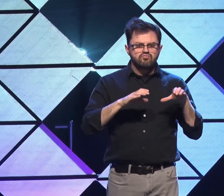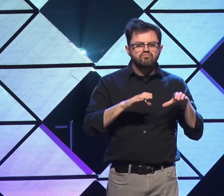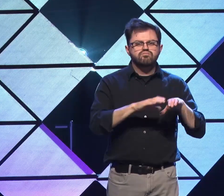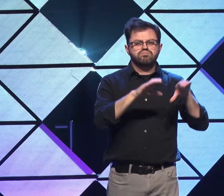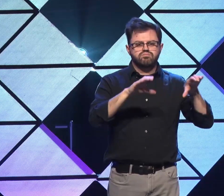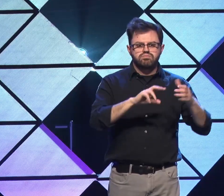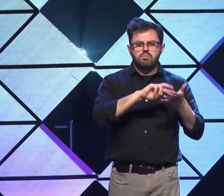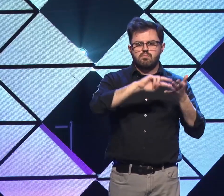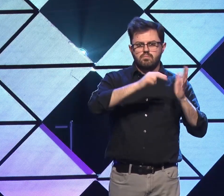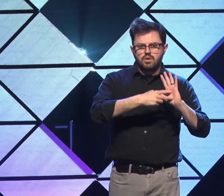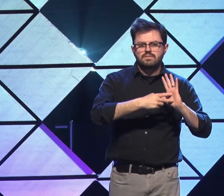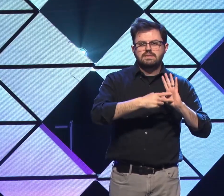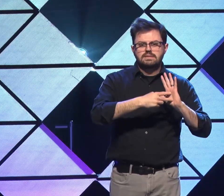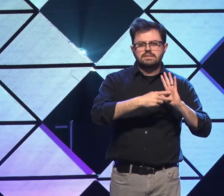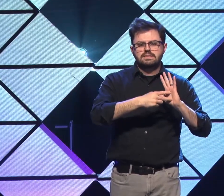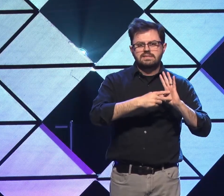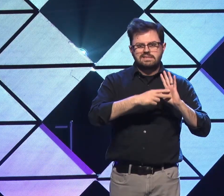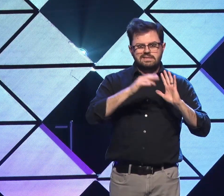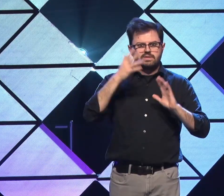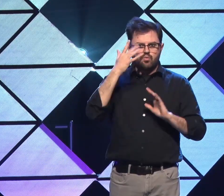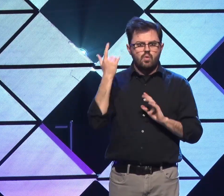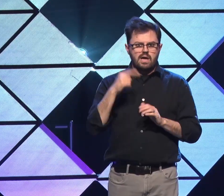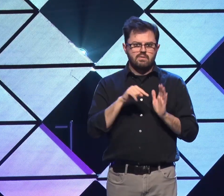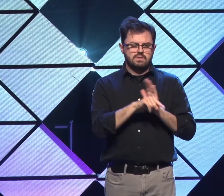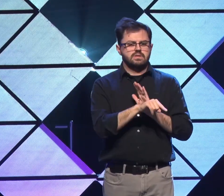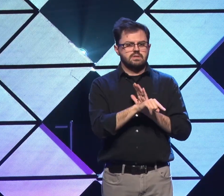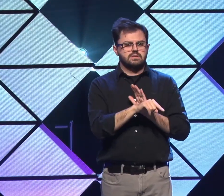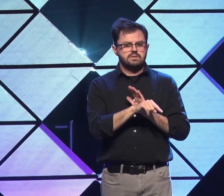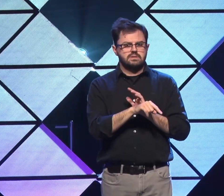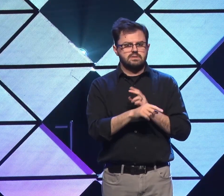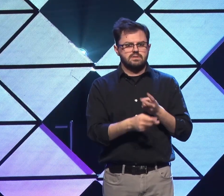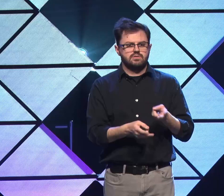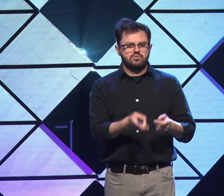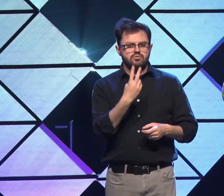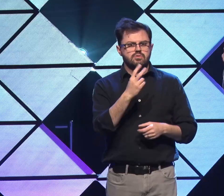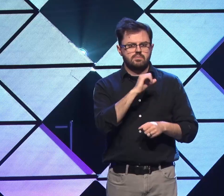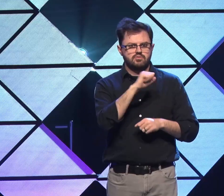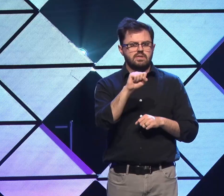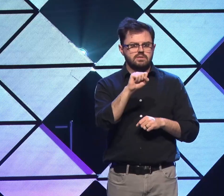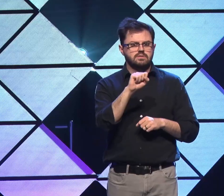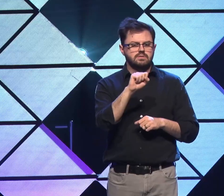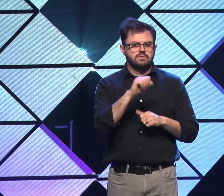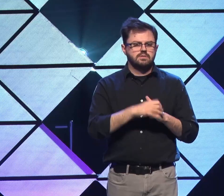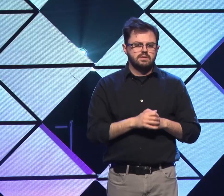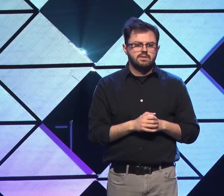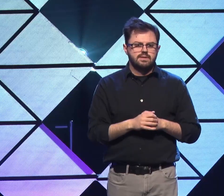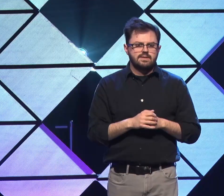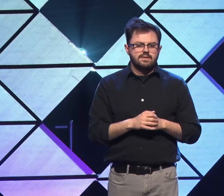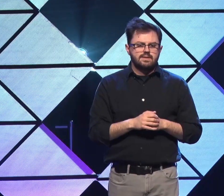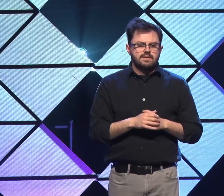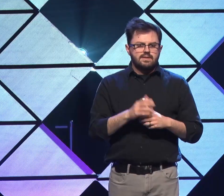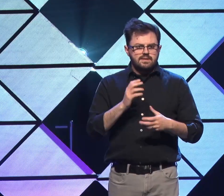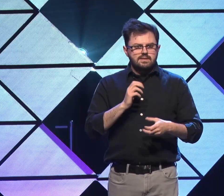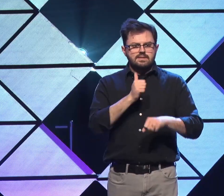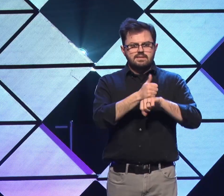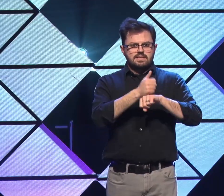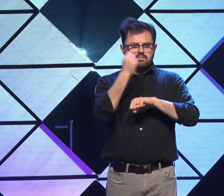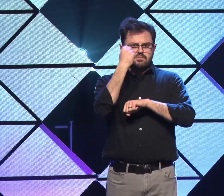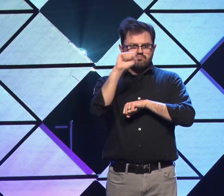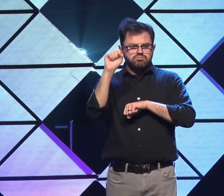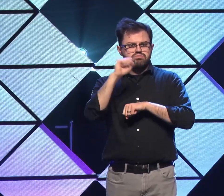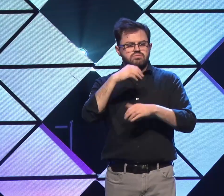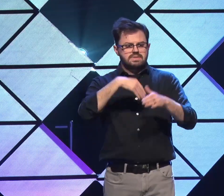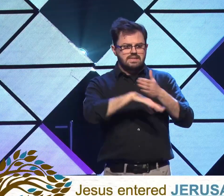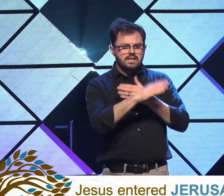And I think it cost him his life, these 2 things. He stages this and he enters into Jerusalem